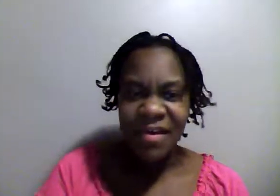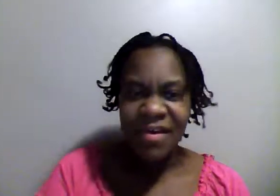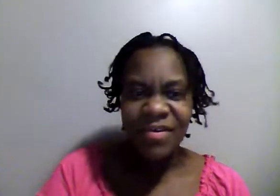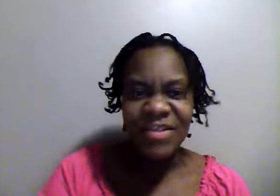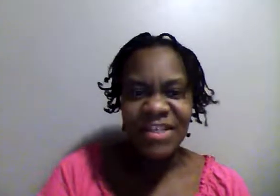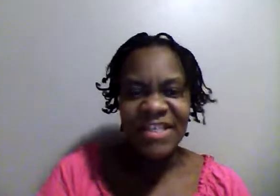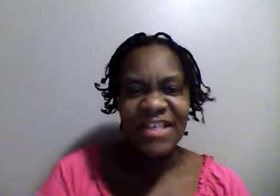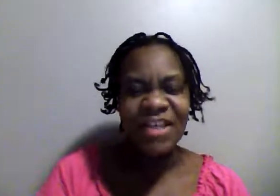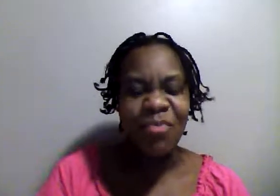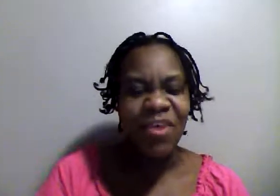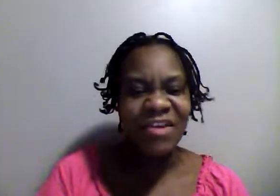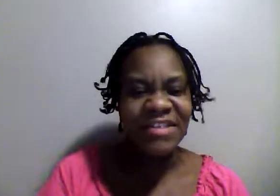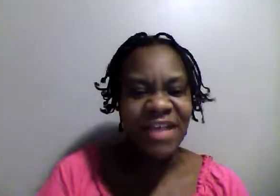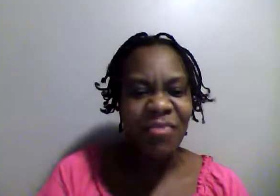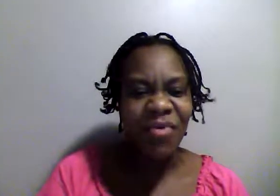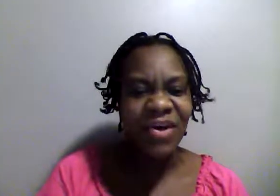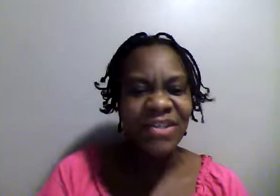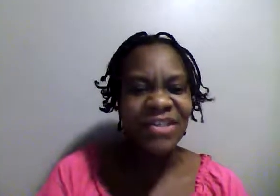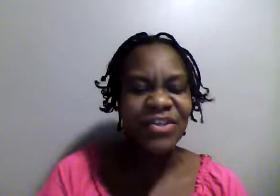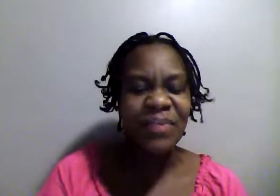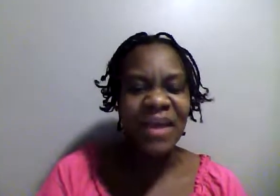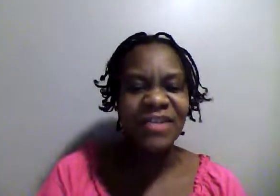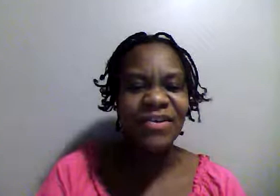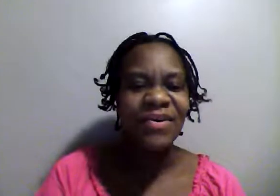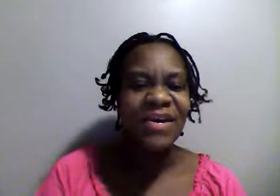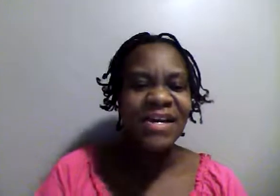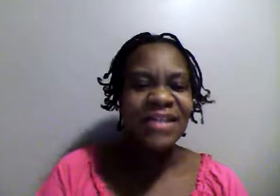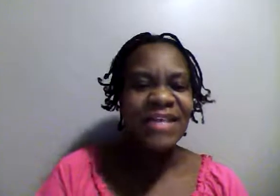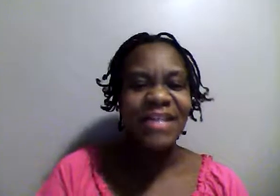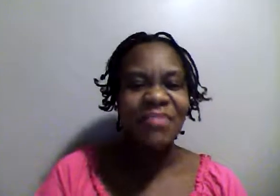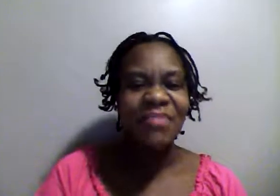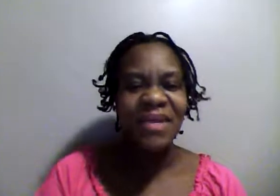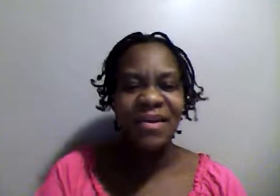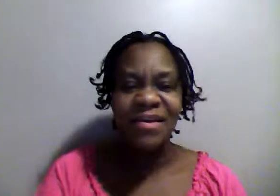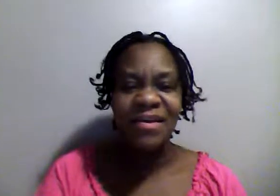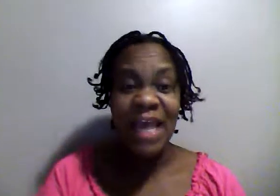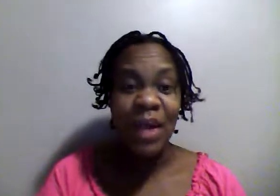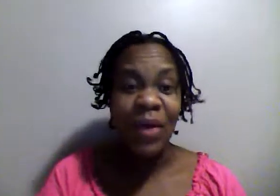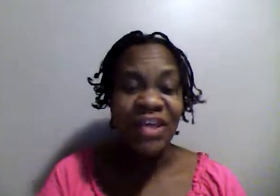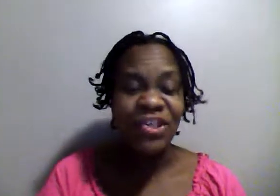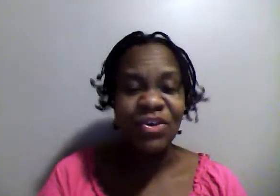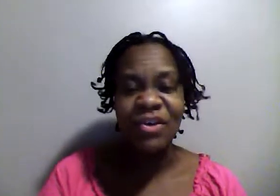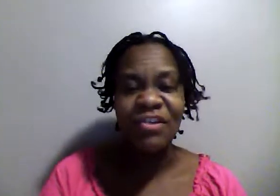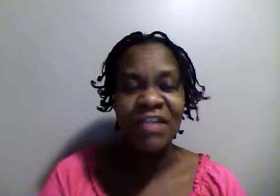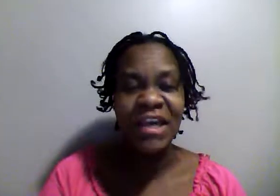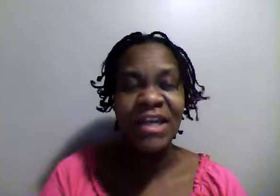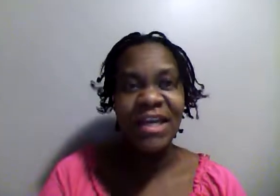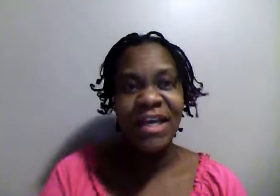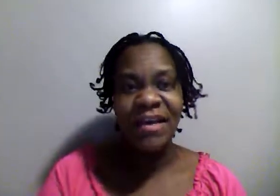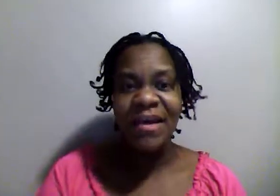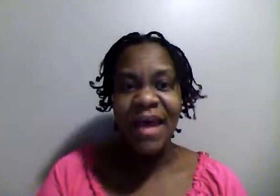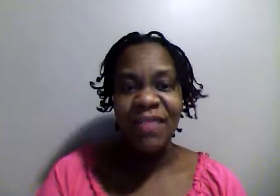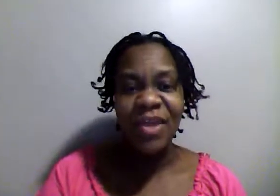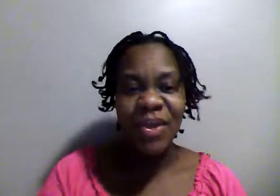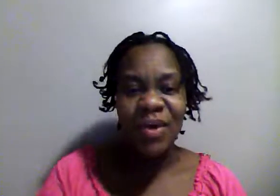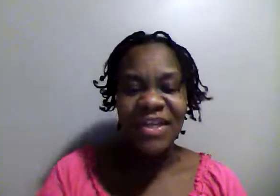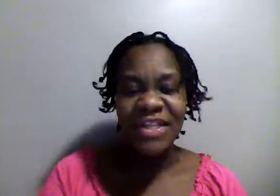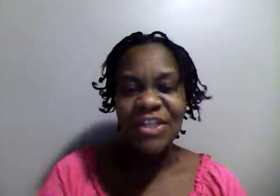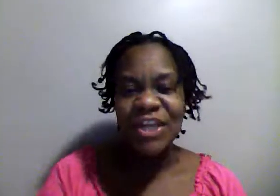close to the section where the stem was, the tomato tend to be yellowish or green. And when you cut into your